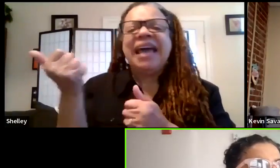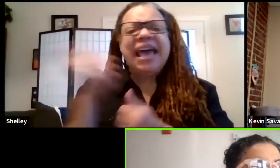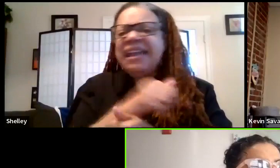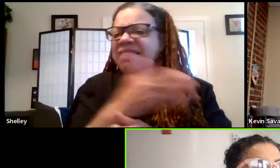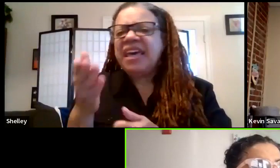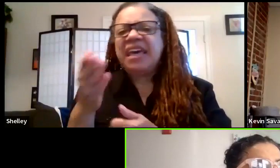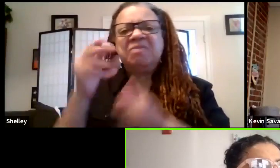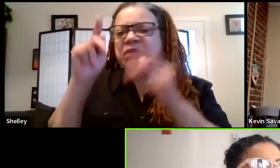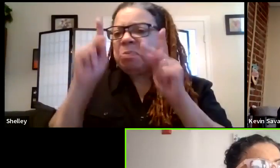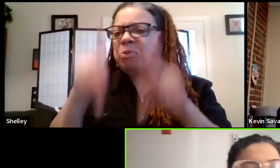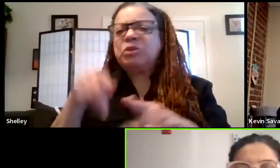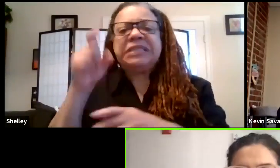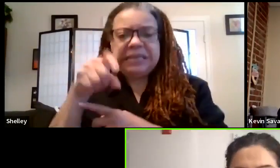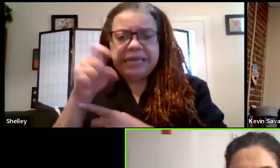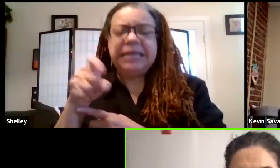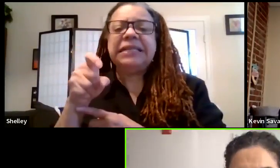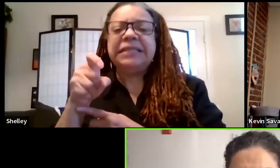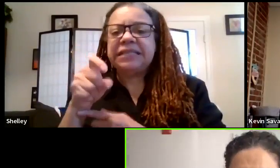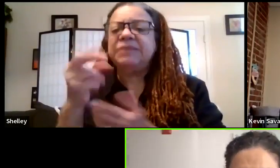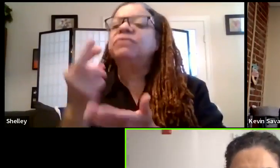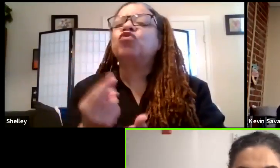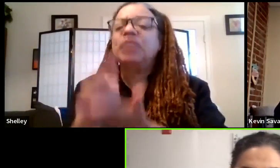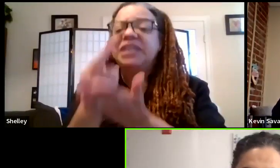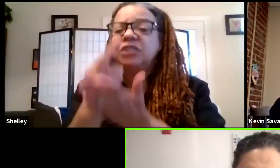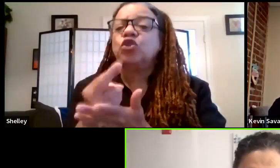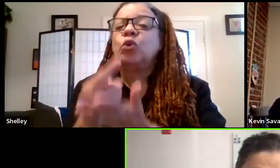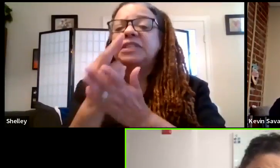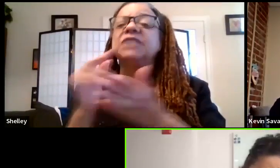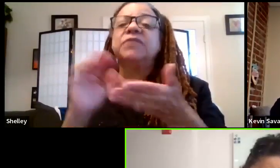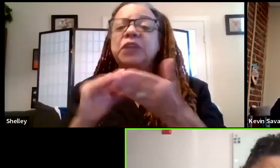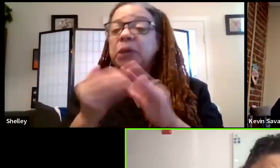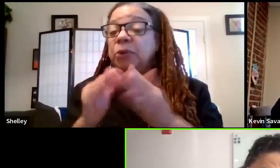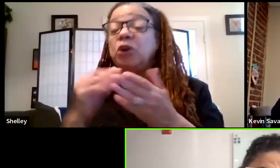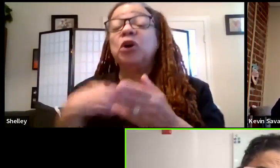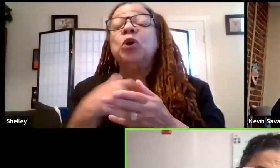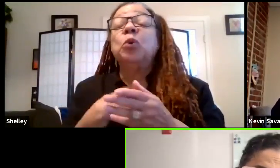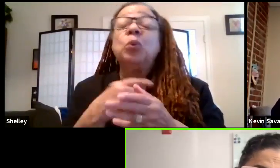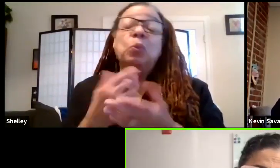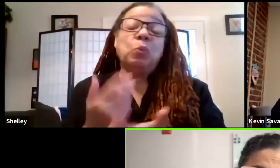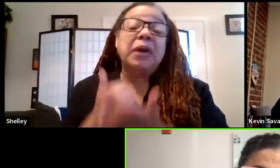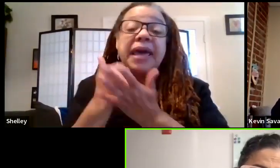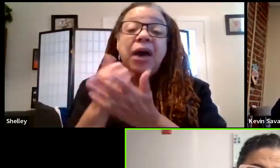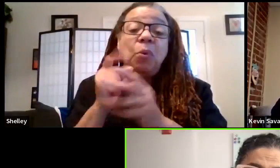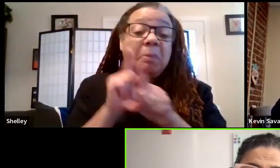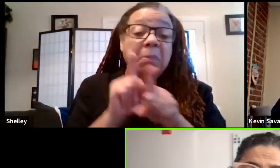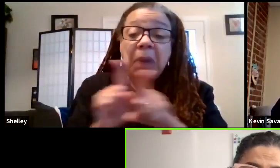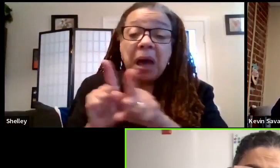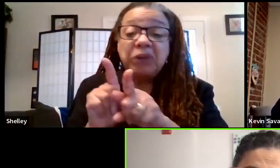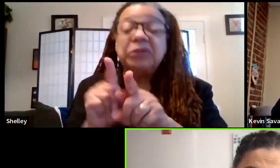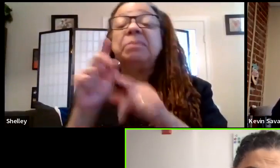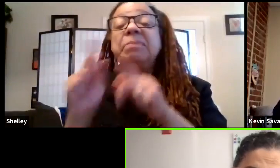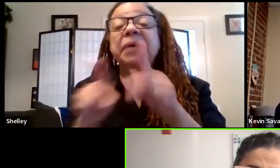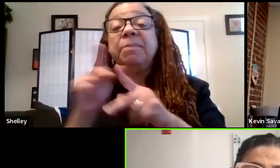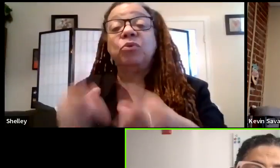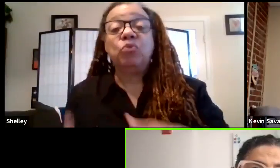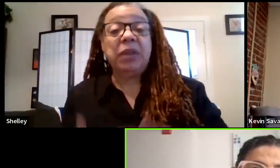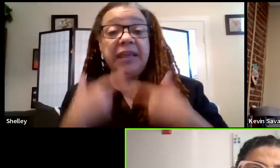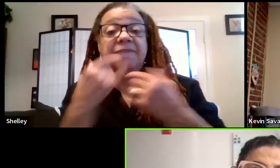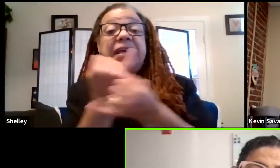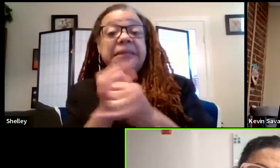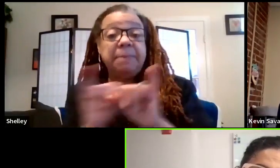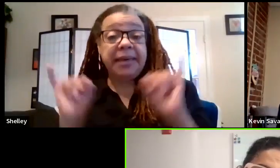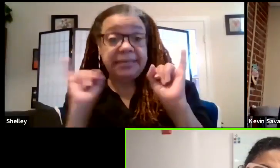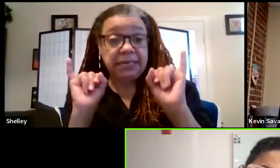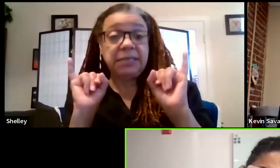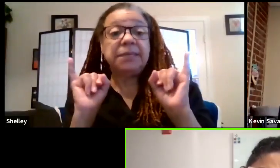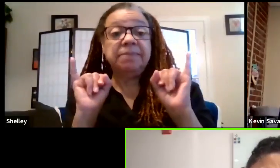need in terms of resources for the community. We help monitor those folks who do self-directed that live independent.